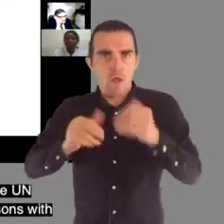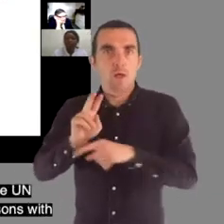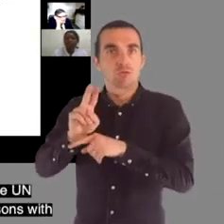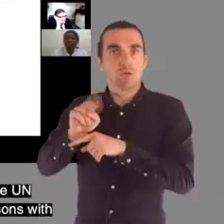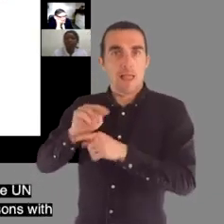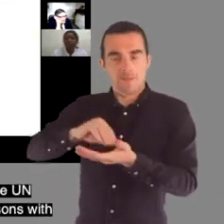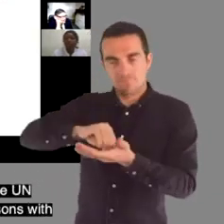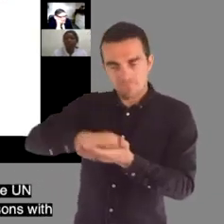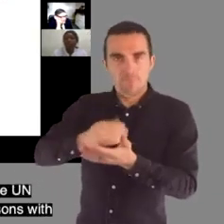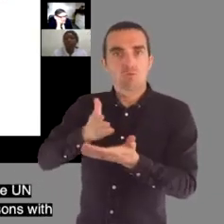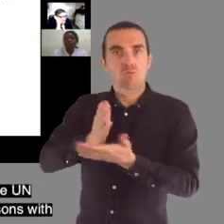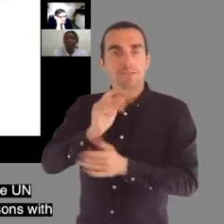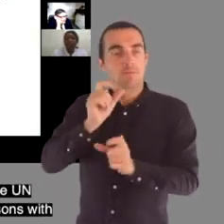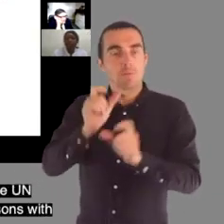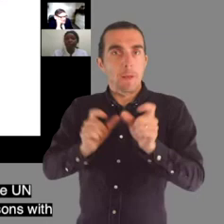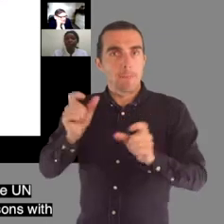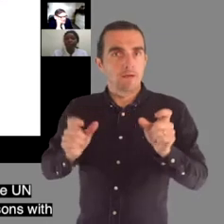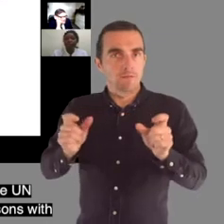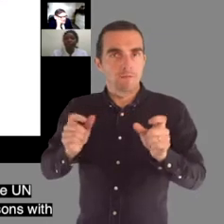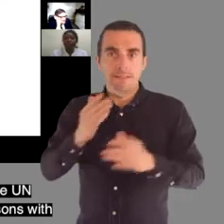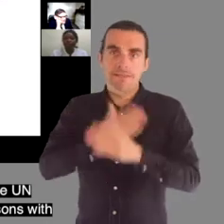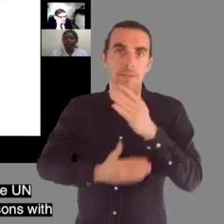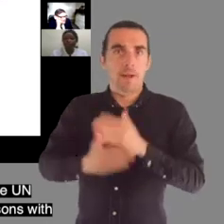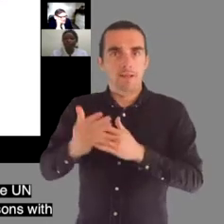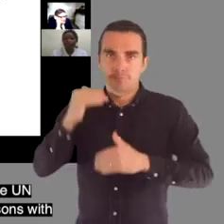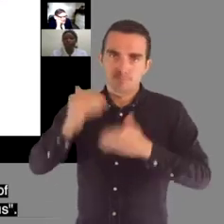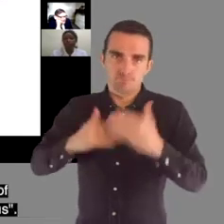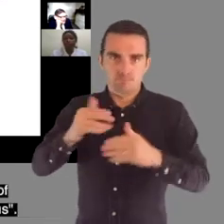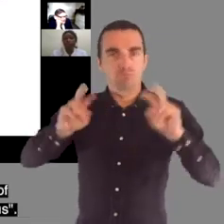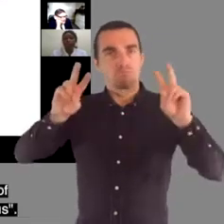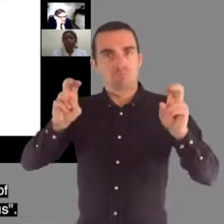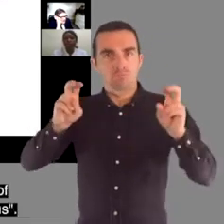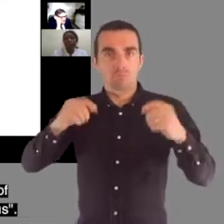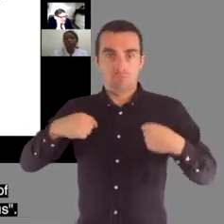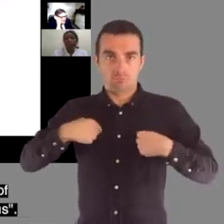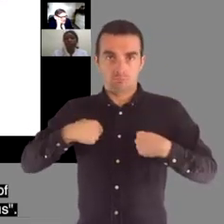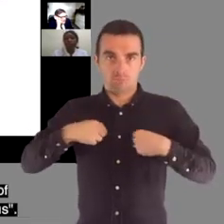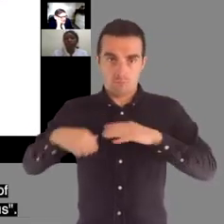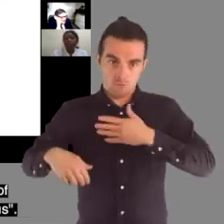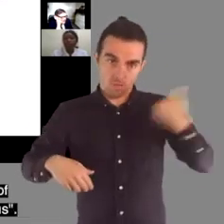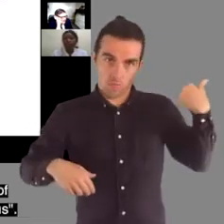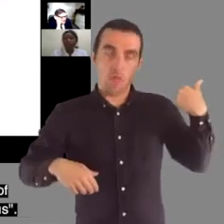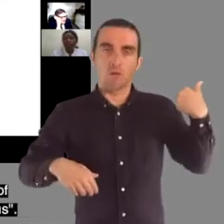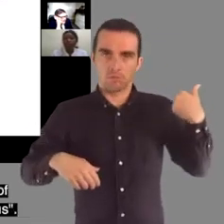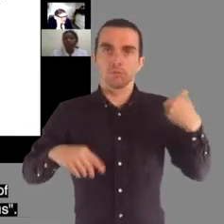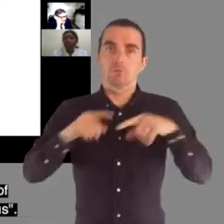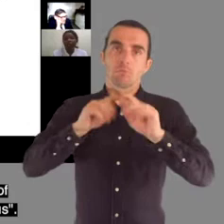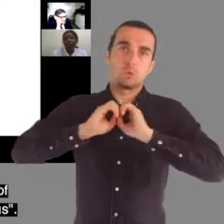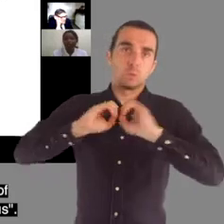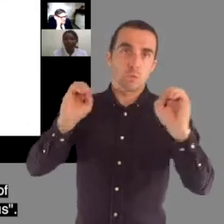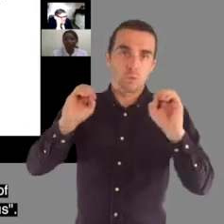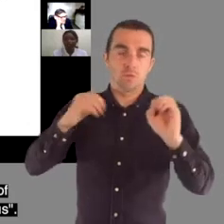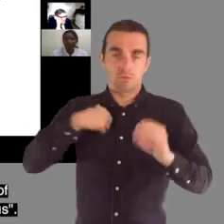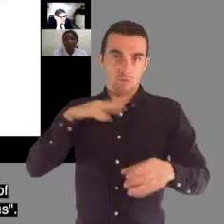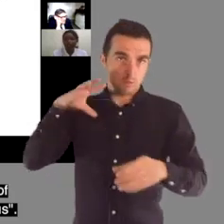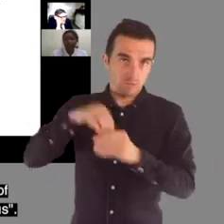to implementing the UN Convention on the Rights of Persons with Disabilities with the slogan of "Nothing about us